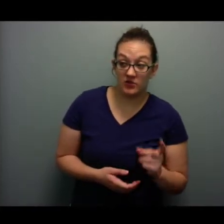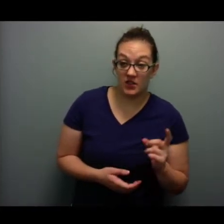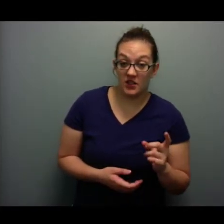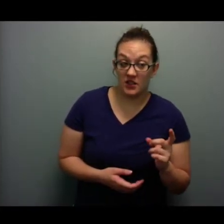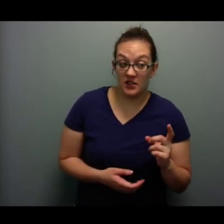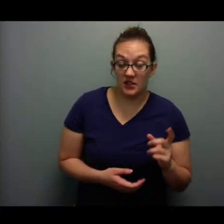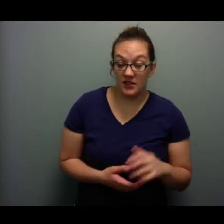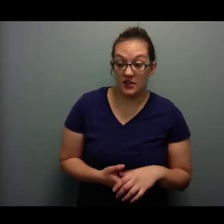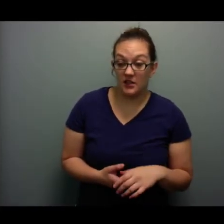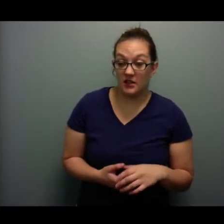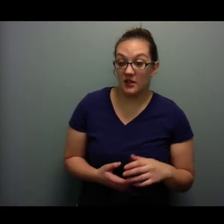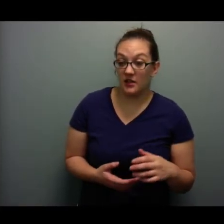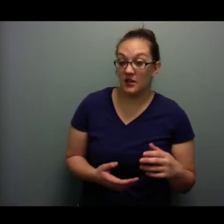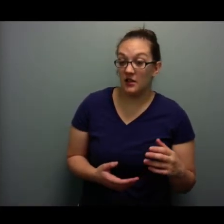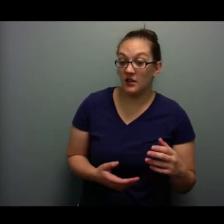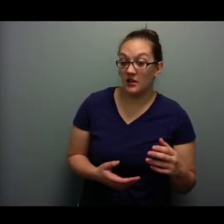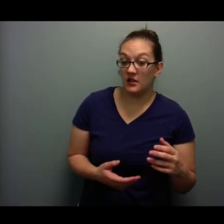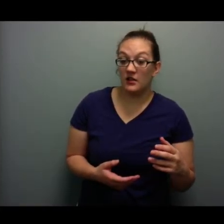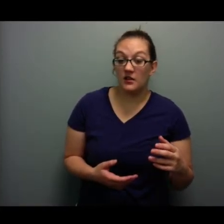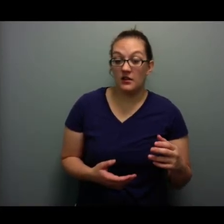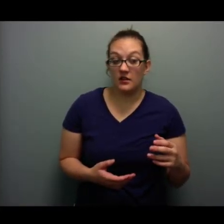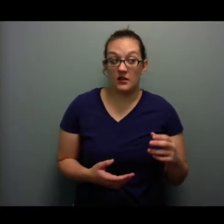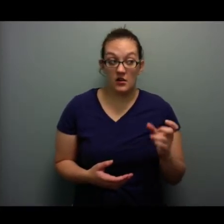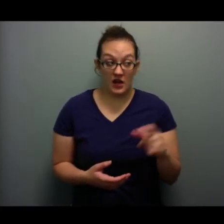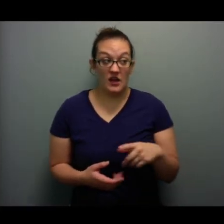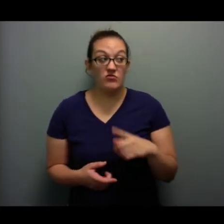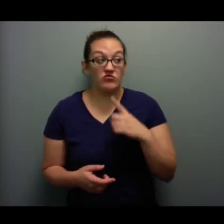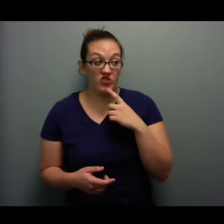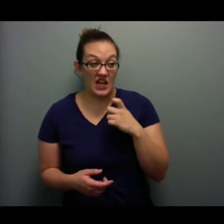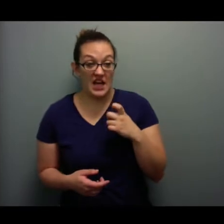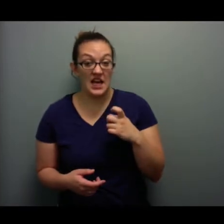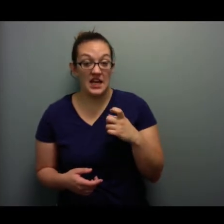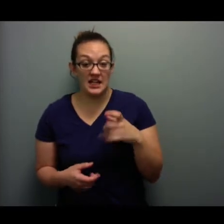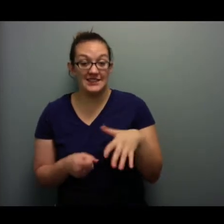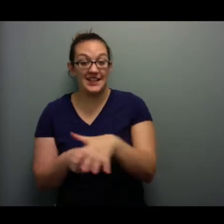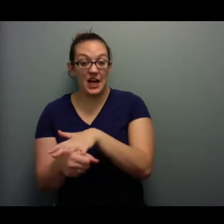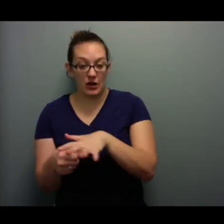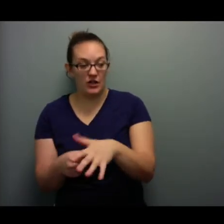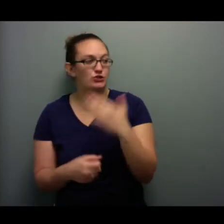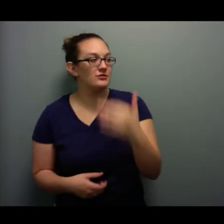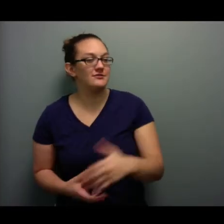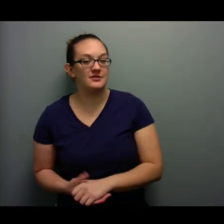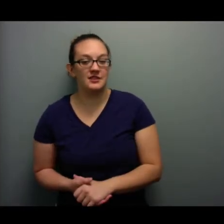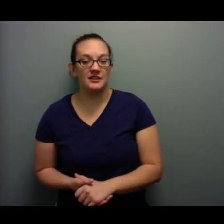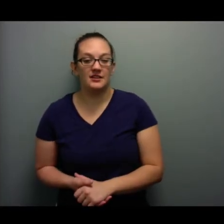Okay, and red is the area. Good, okay.